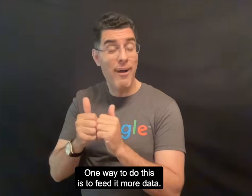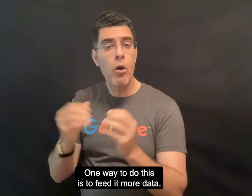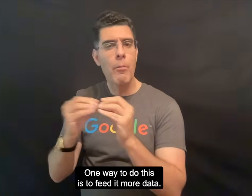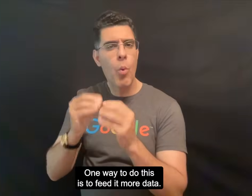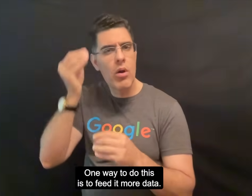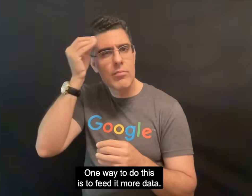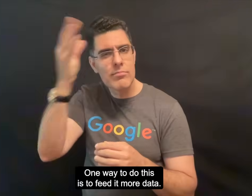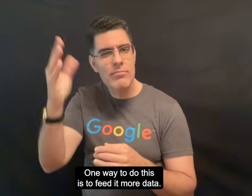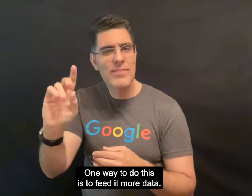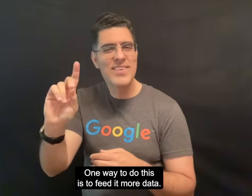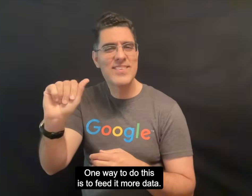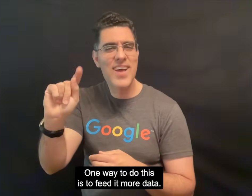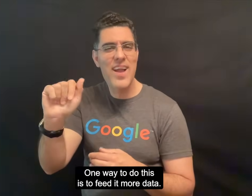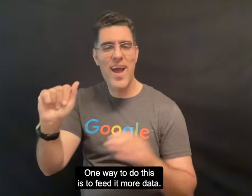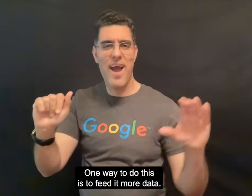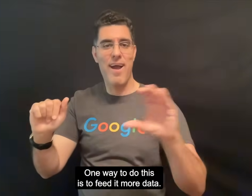One way to do this is to feed it more data.